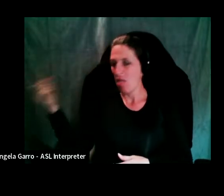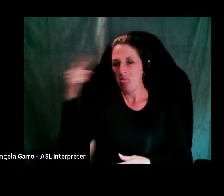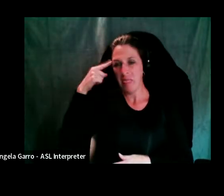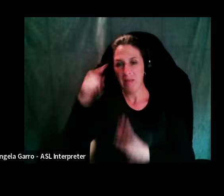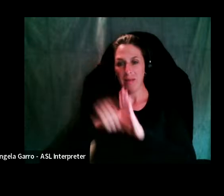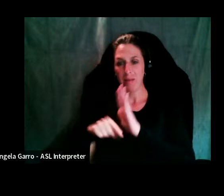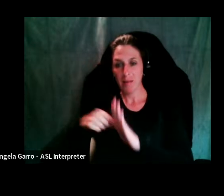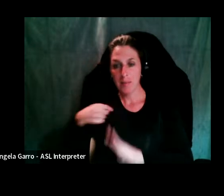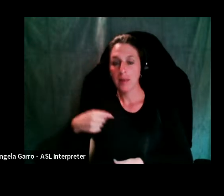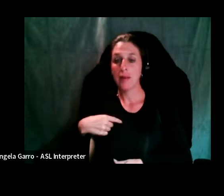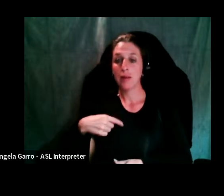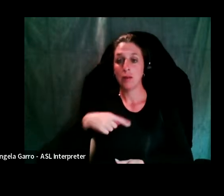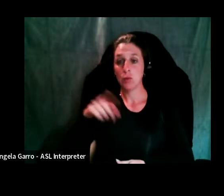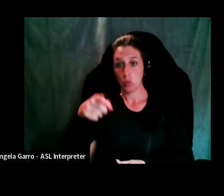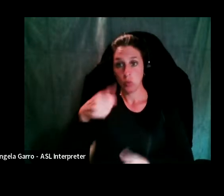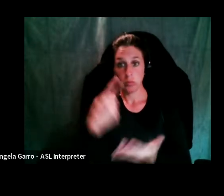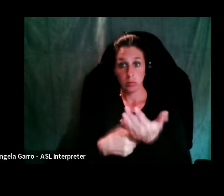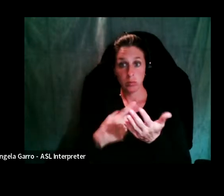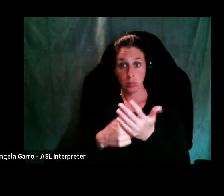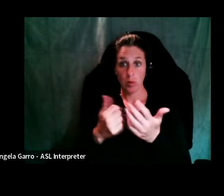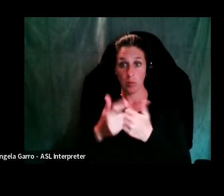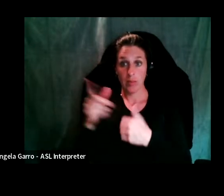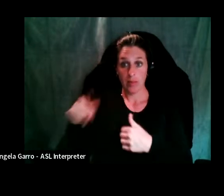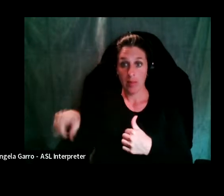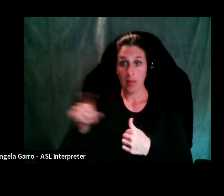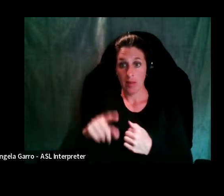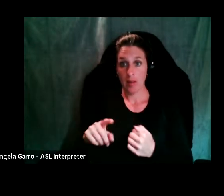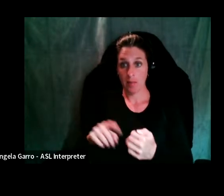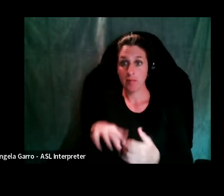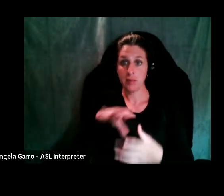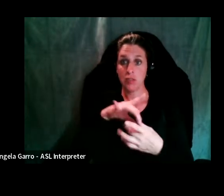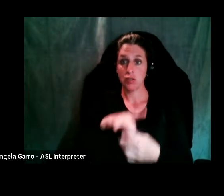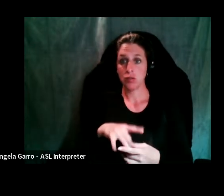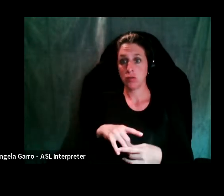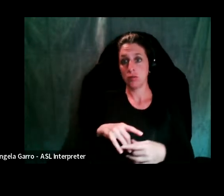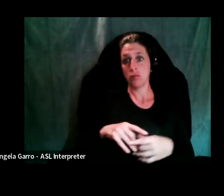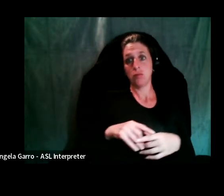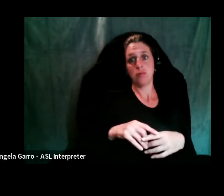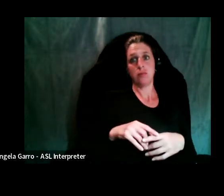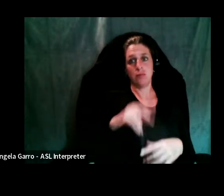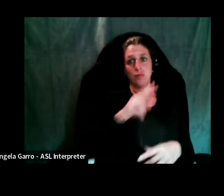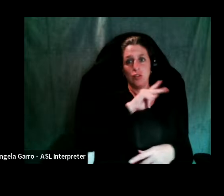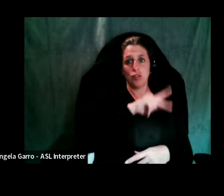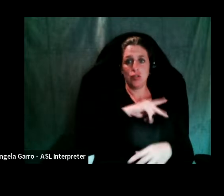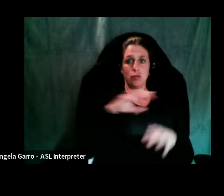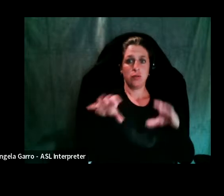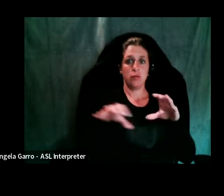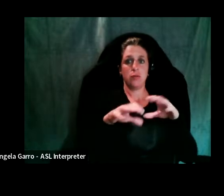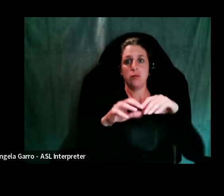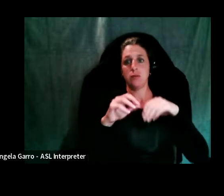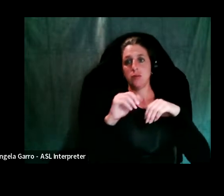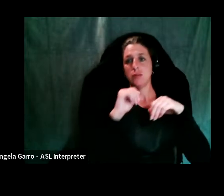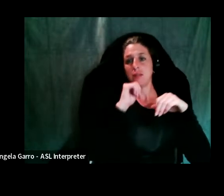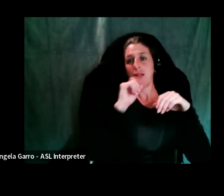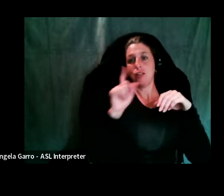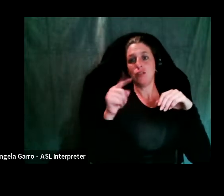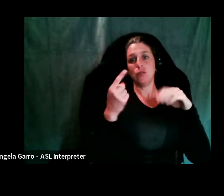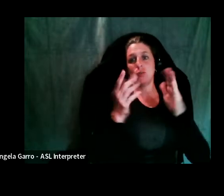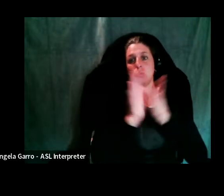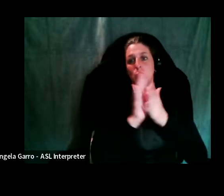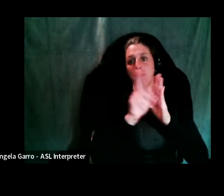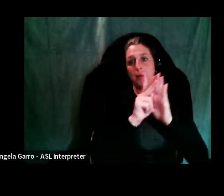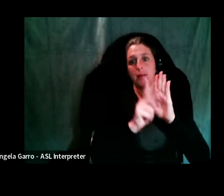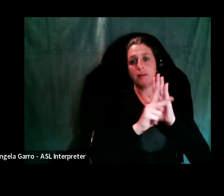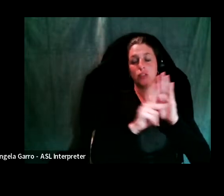talk about that with them? Oh, Just, I mean, just in terms of a personal action, not even just a school policy, which should